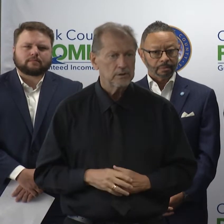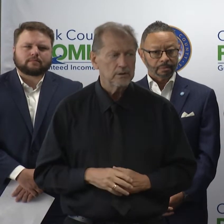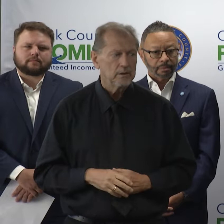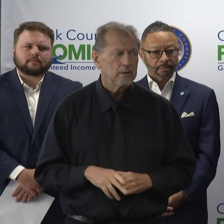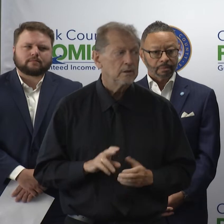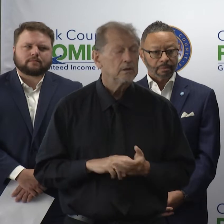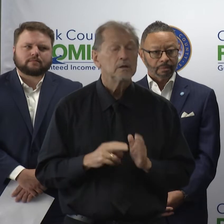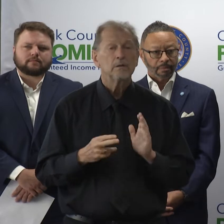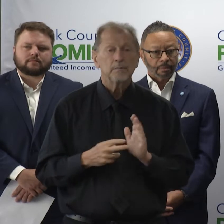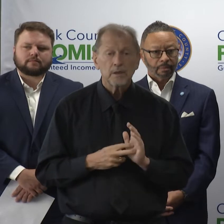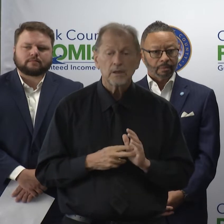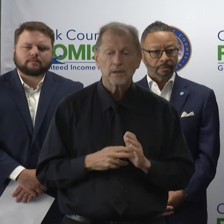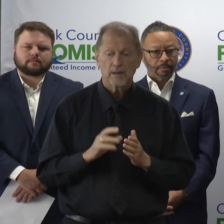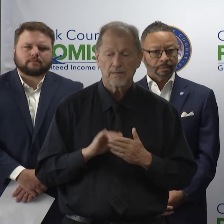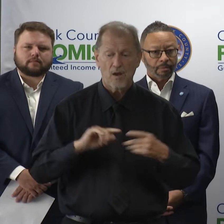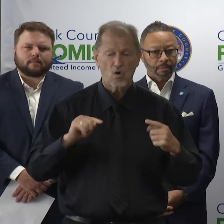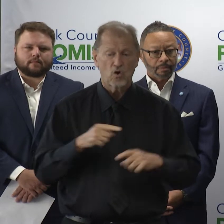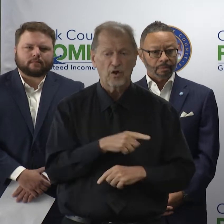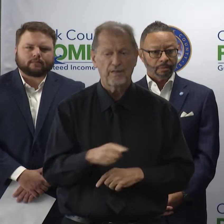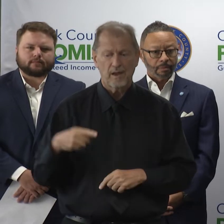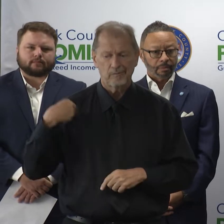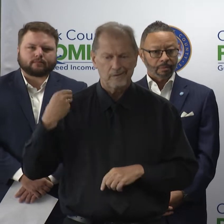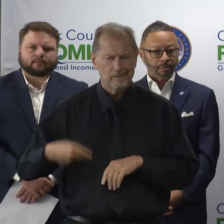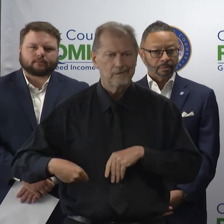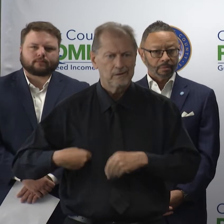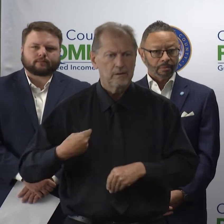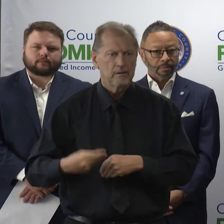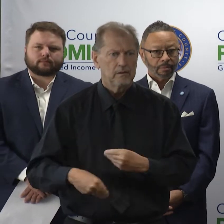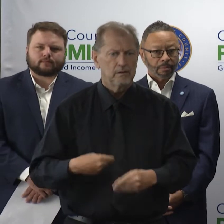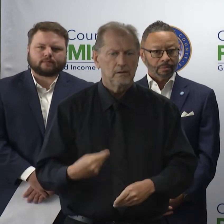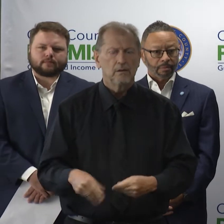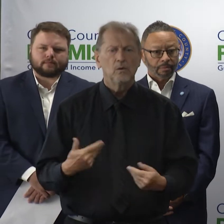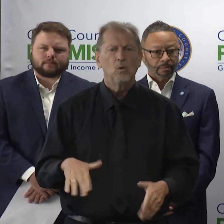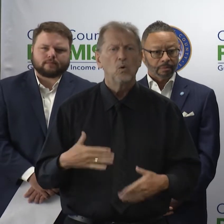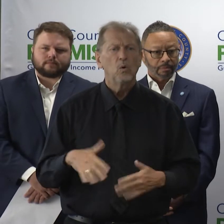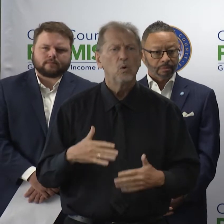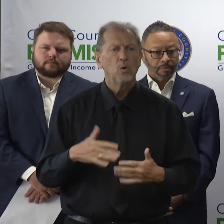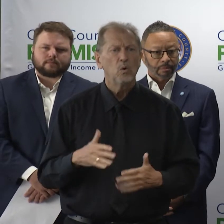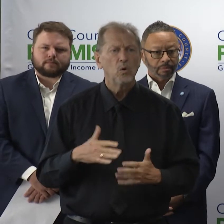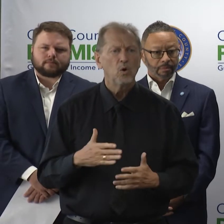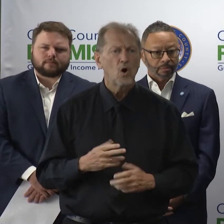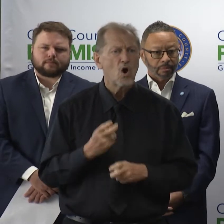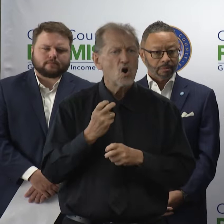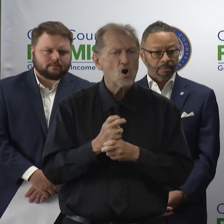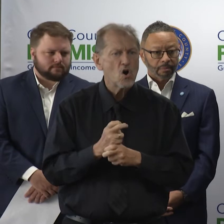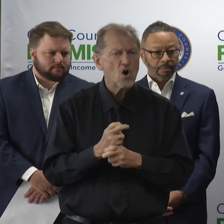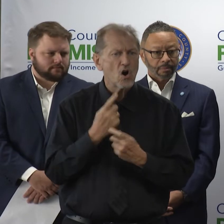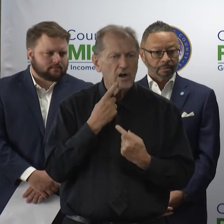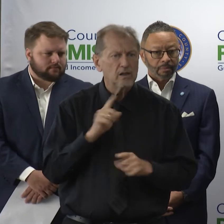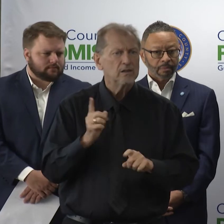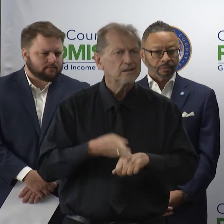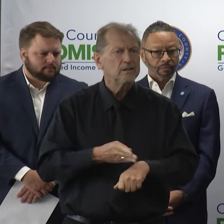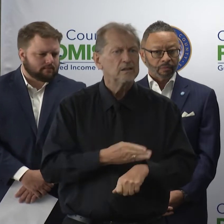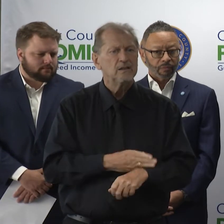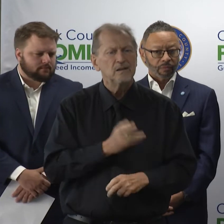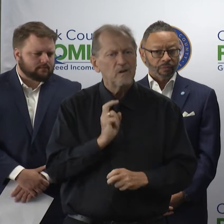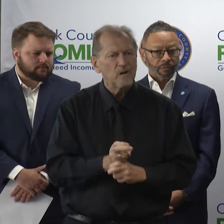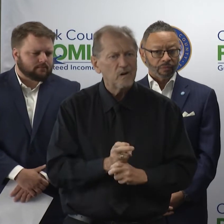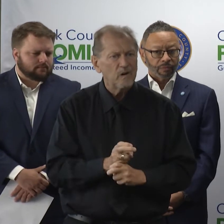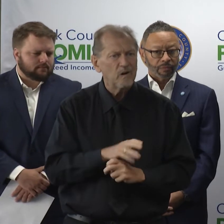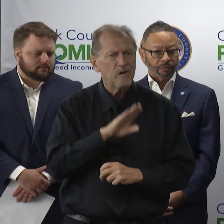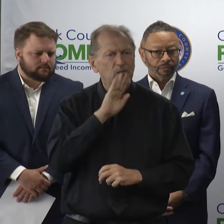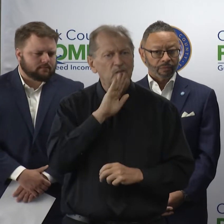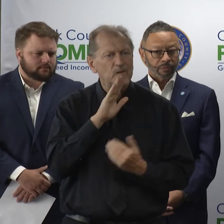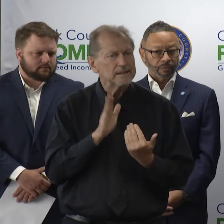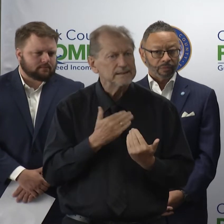have had a great economic impact on the generations that have followed. As government leaders, I believe we have a responsibility to acknowledge